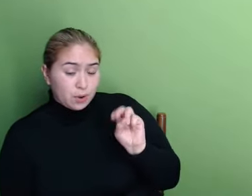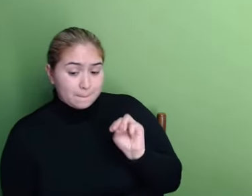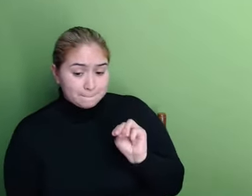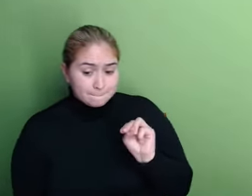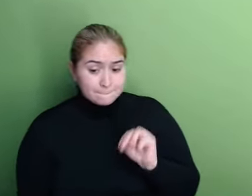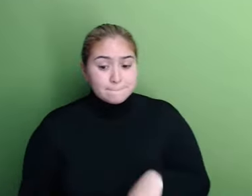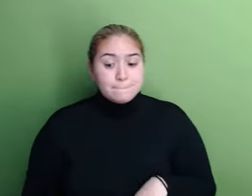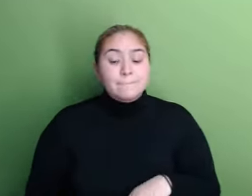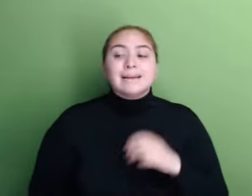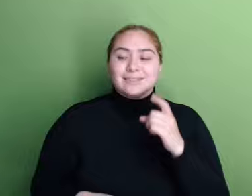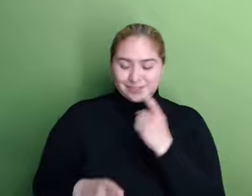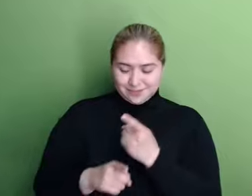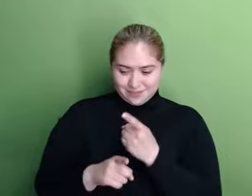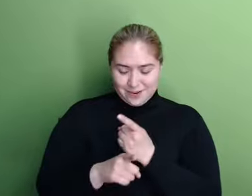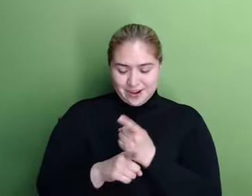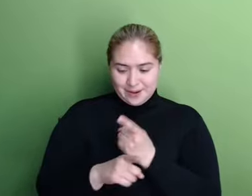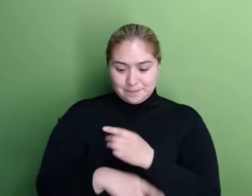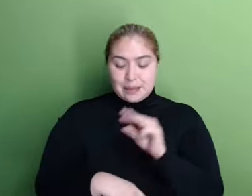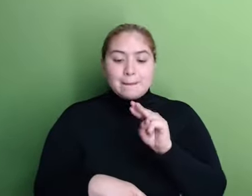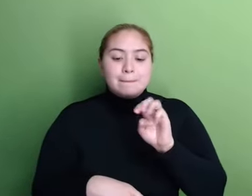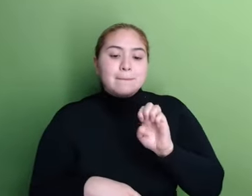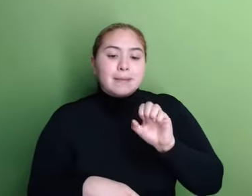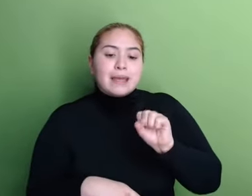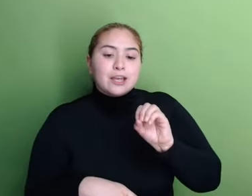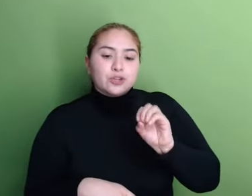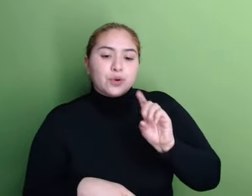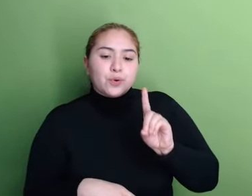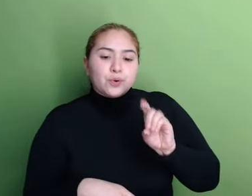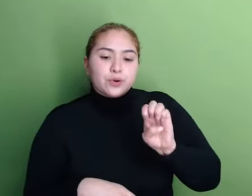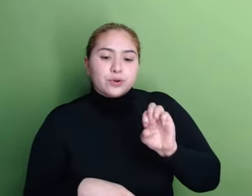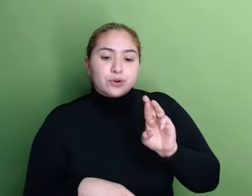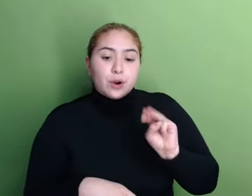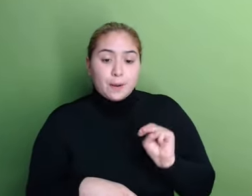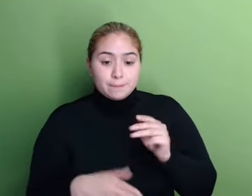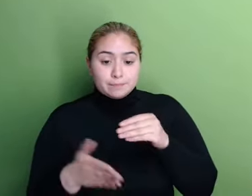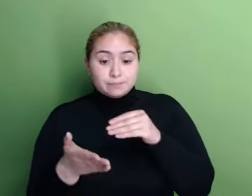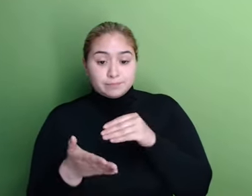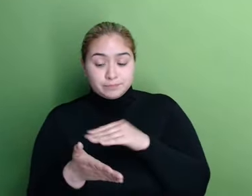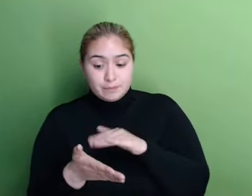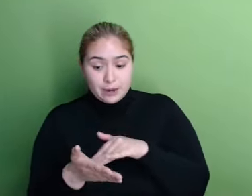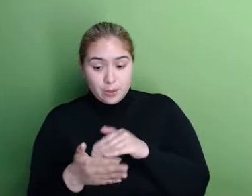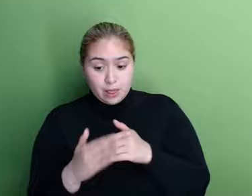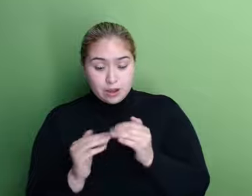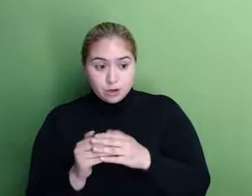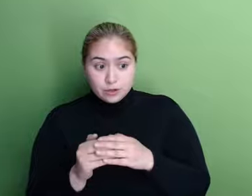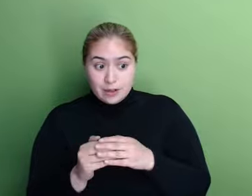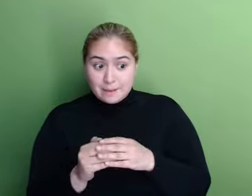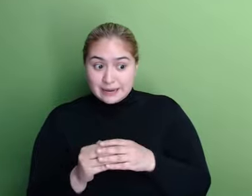Mesoderm. Very good, Nadia. The mesoderm, which is middle. Guess what I'm going to give you? I'm going to give you some mesoderm.